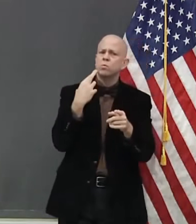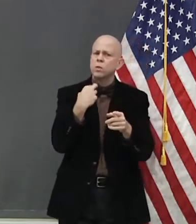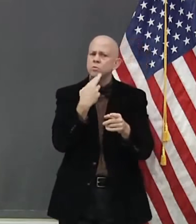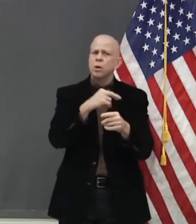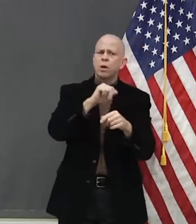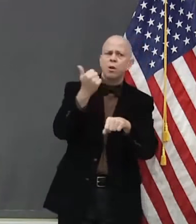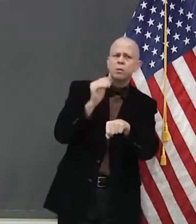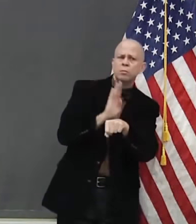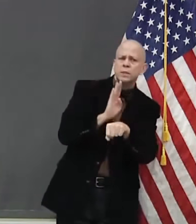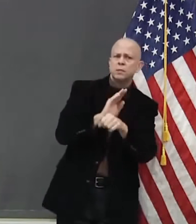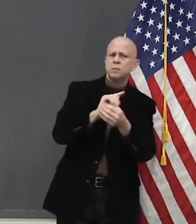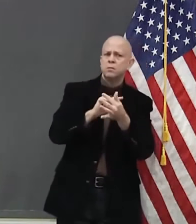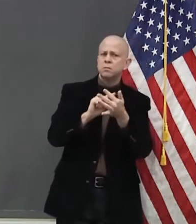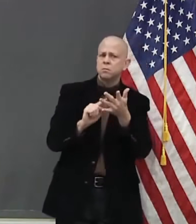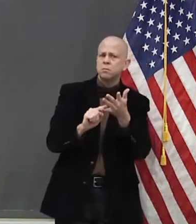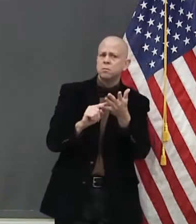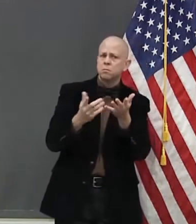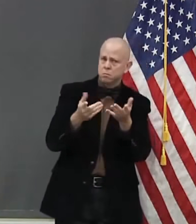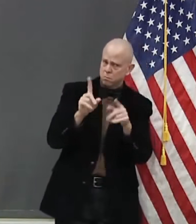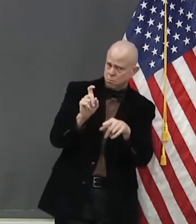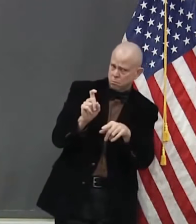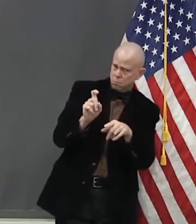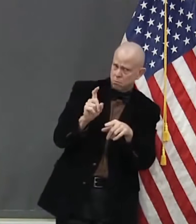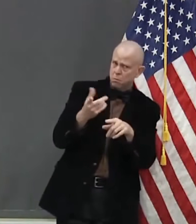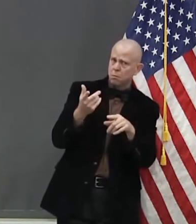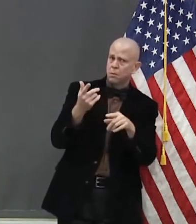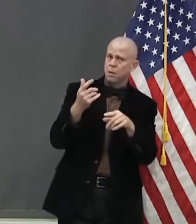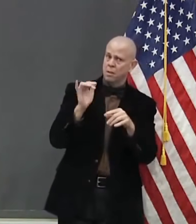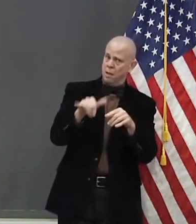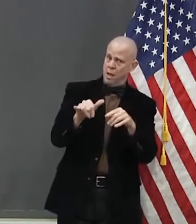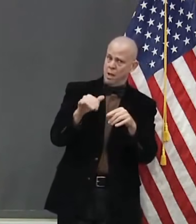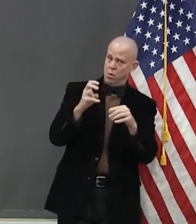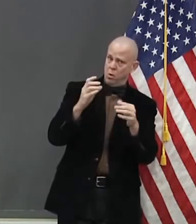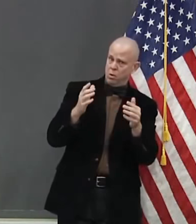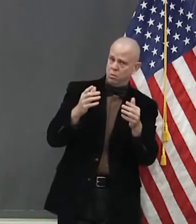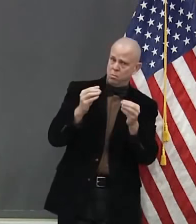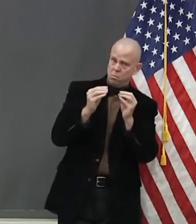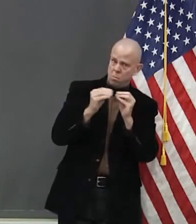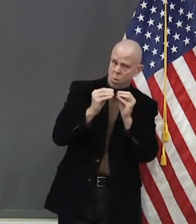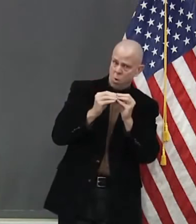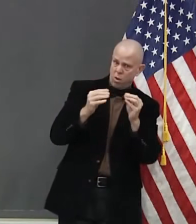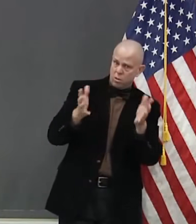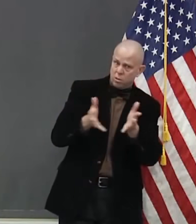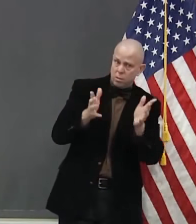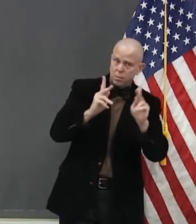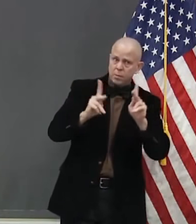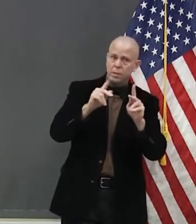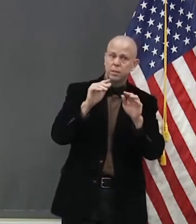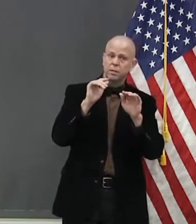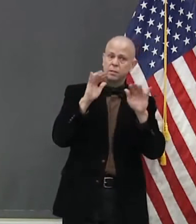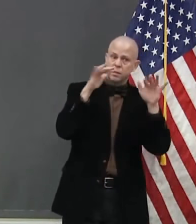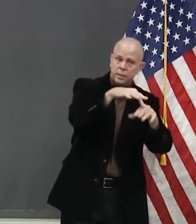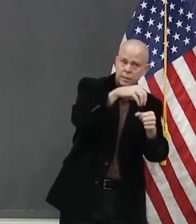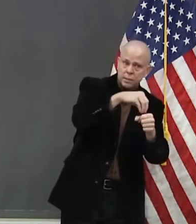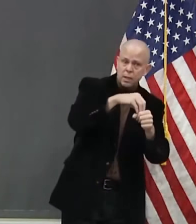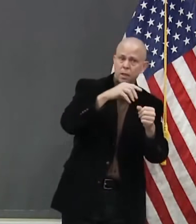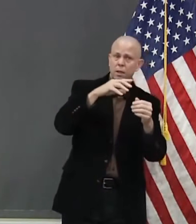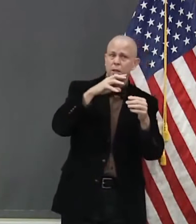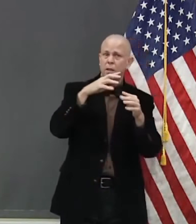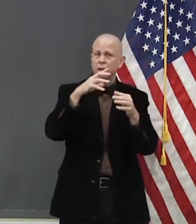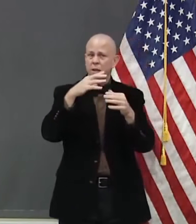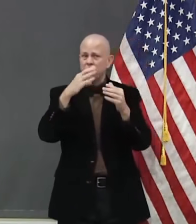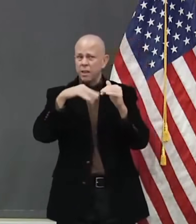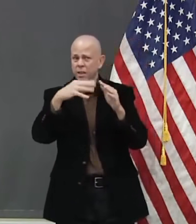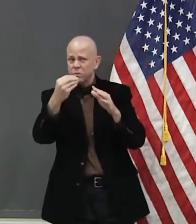that driving more people into private indoor settings? And also, are you talking with business groups to see how these